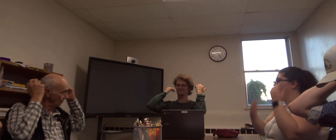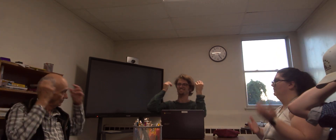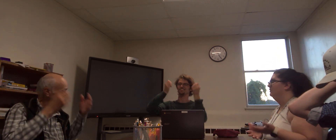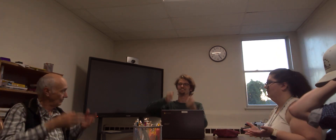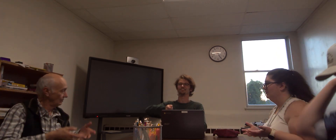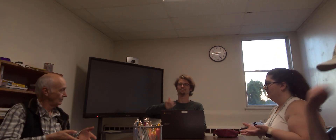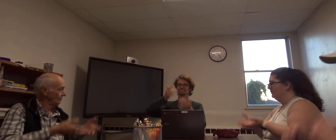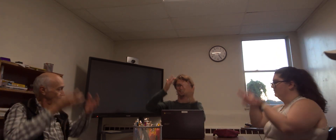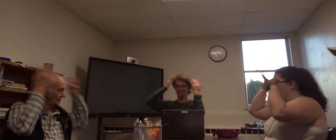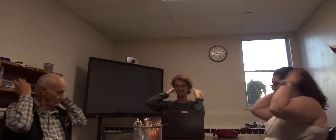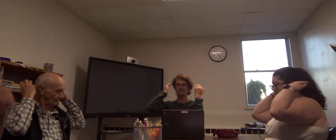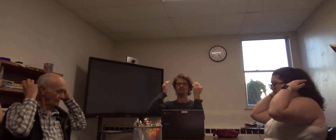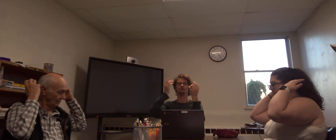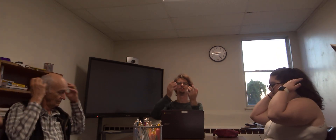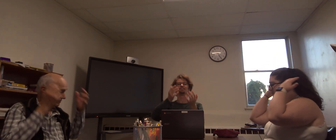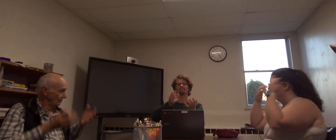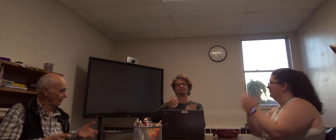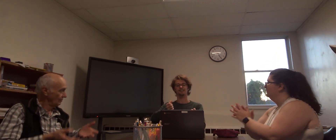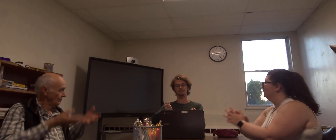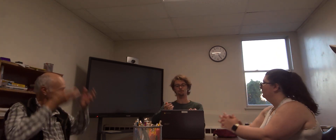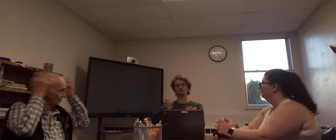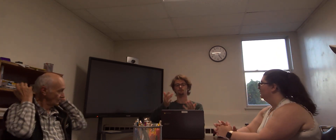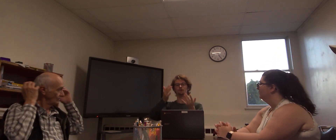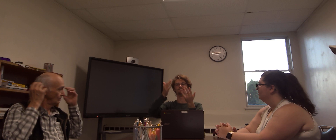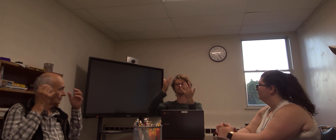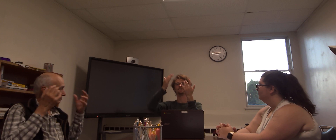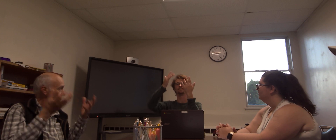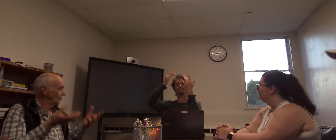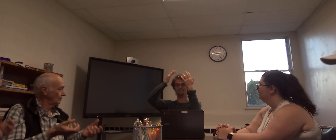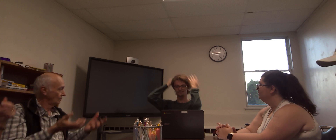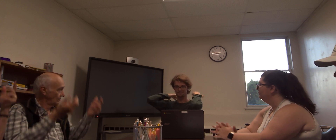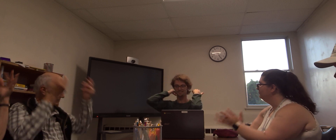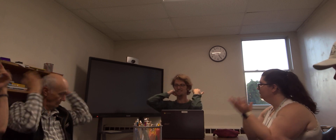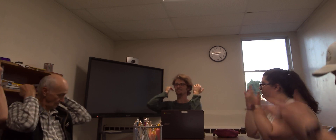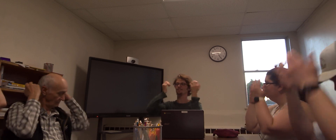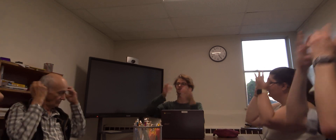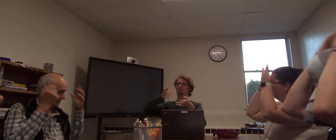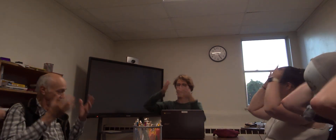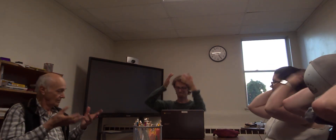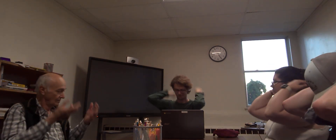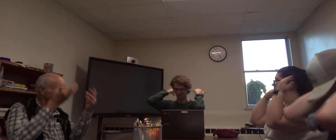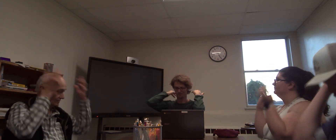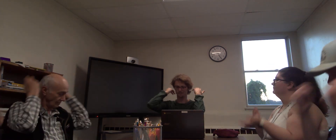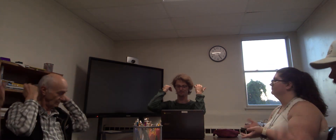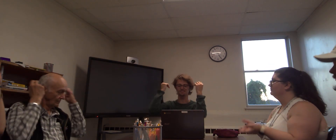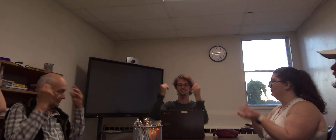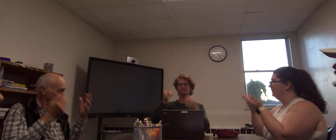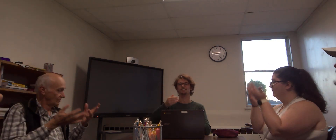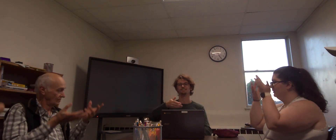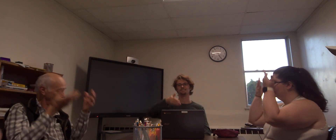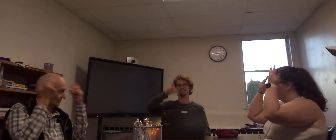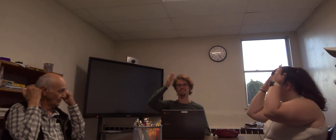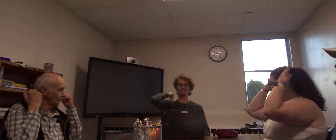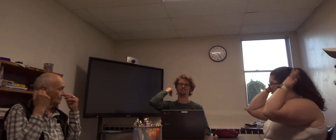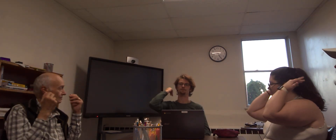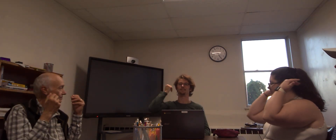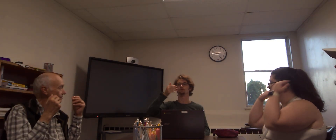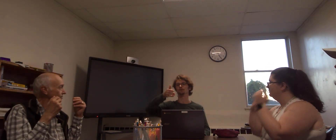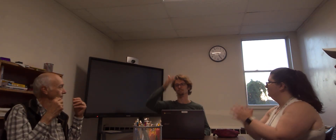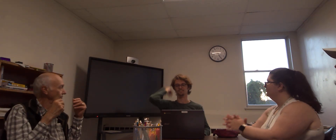Go right over your head. Usually it's signed with a twiddling of the fingers as you go, overwhelmed. Because just like this can mean it went over your